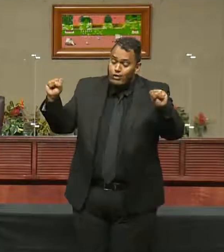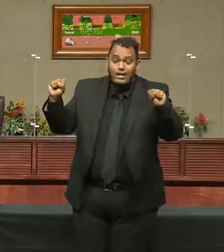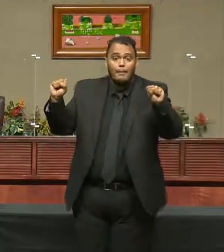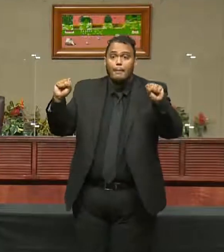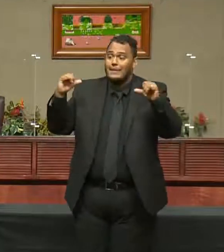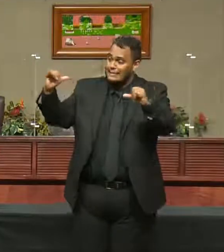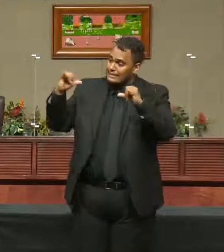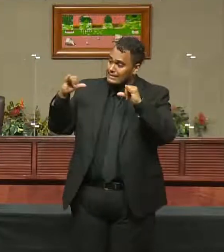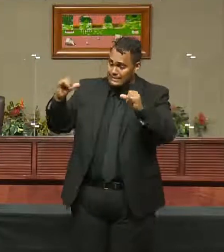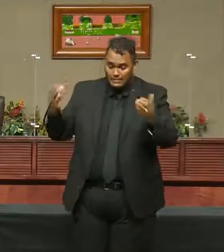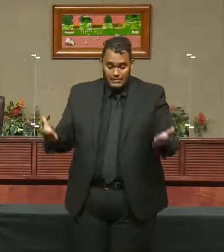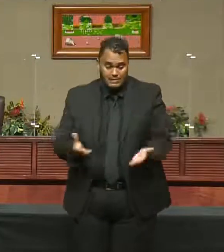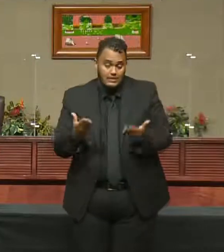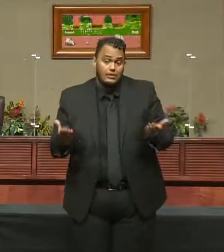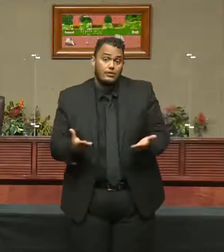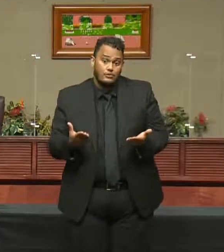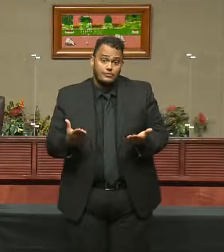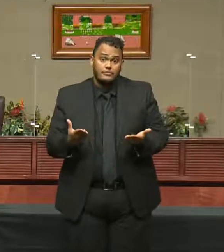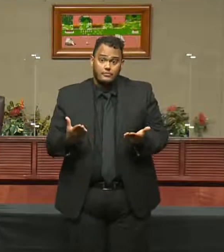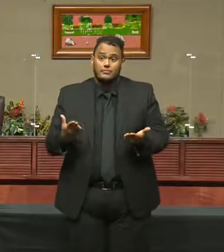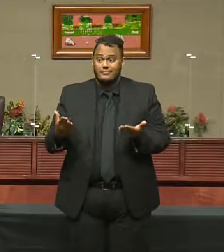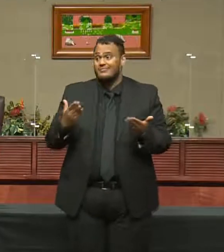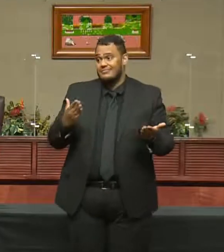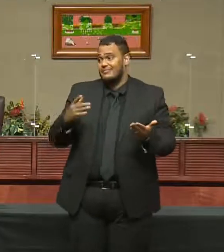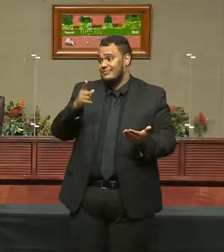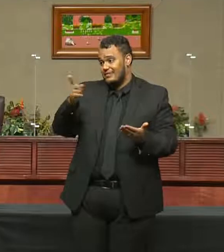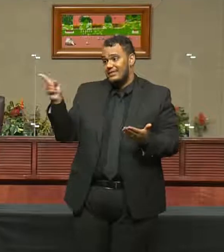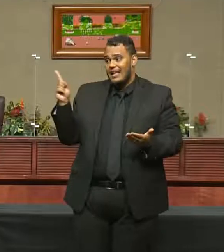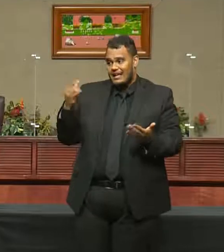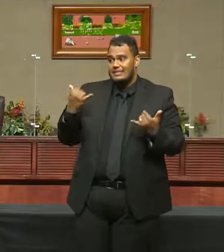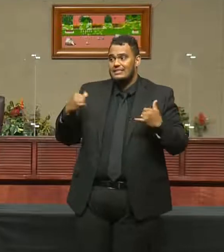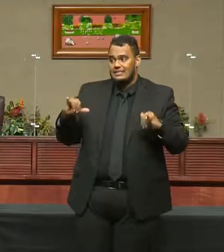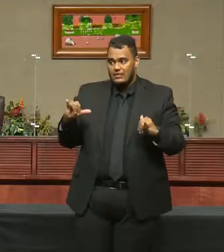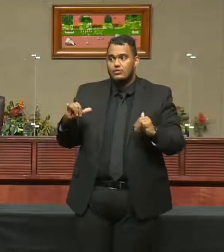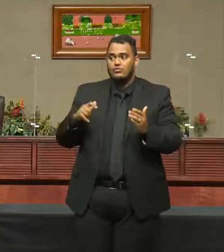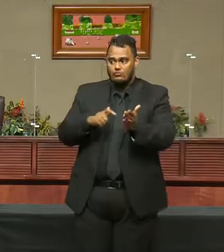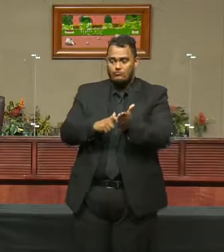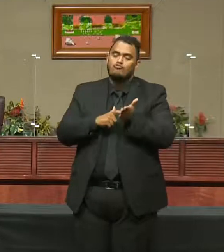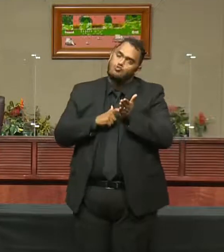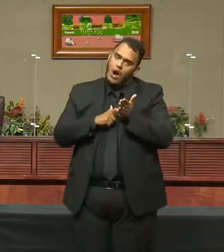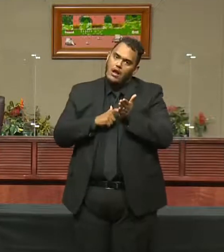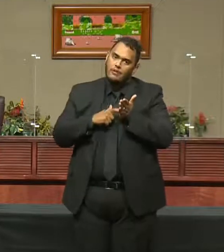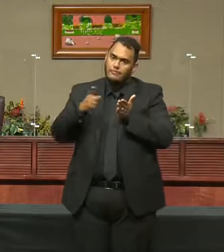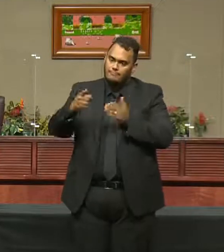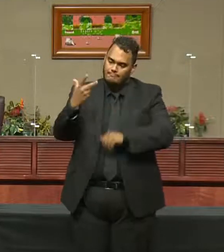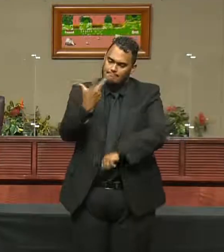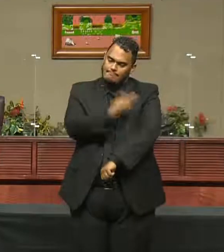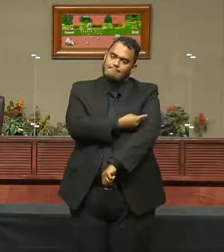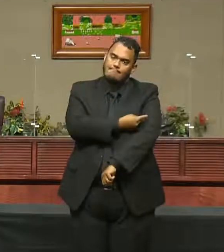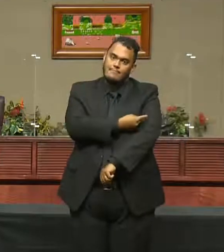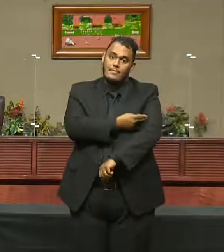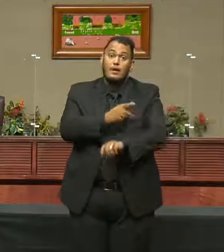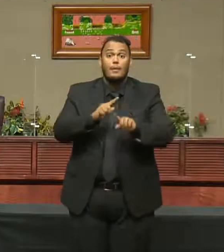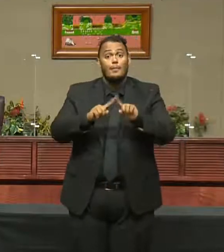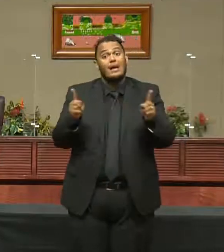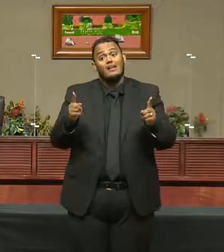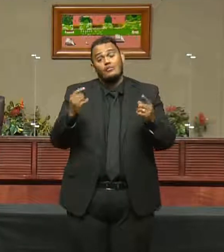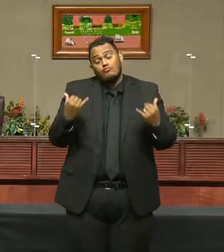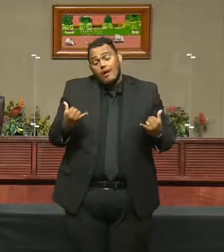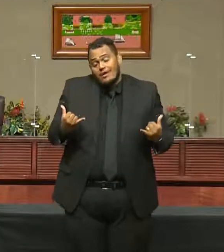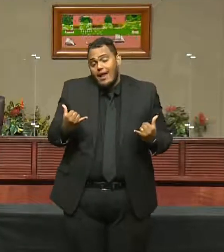vaccines to have access to those countries. So I think it's practical at this point to be vaccinated.